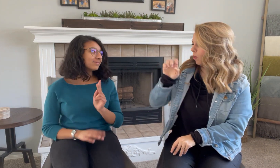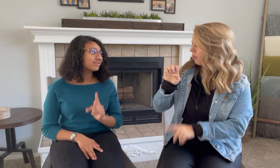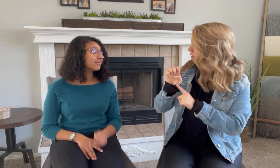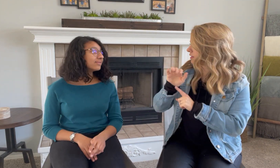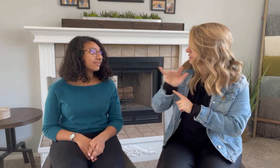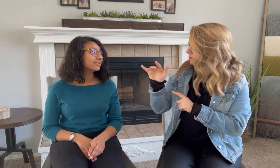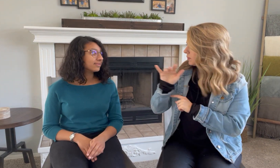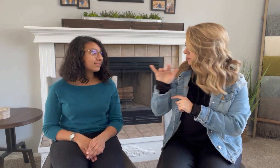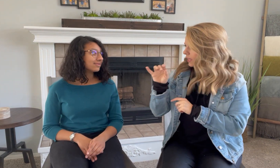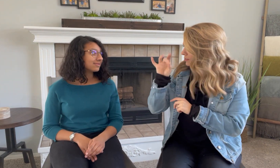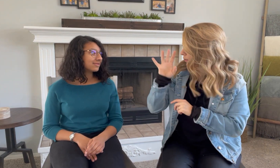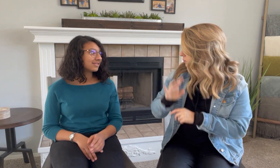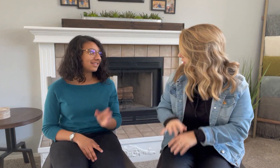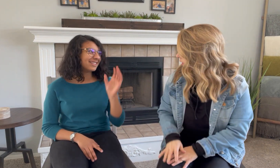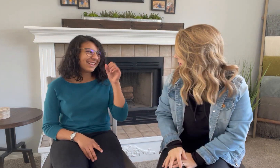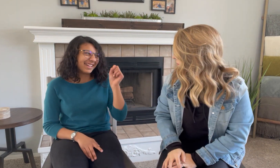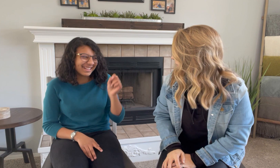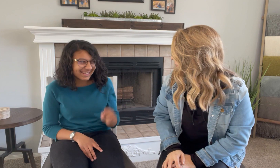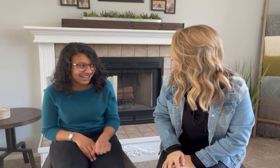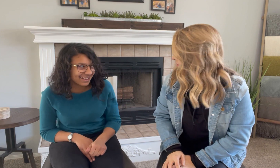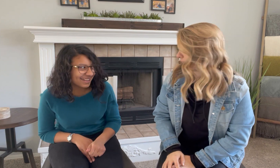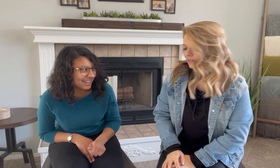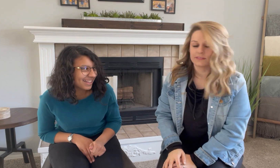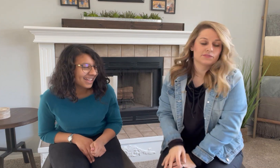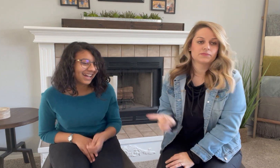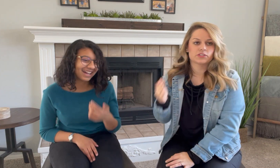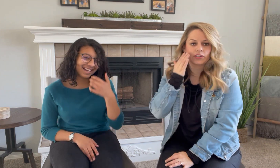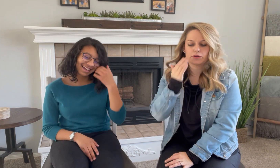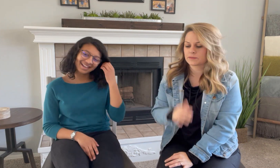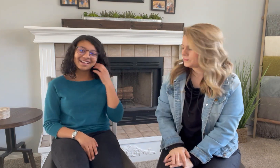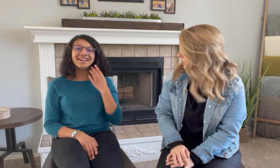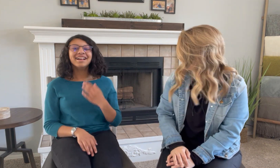people. I spelled that terribly. My goodness, yes, she knows. All right.